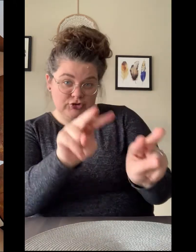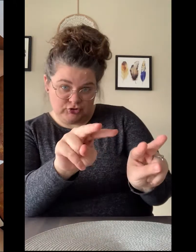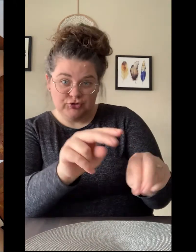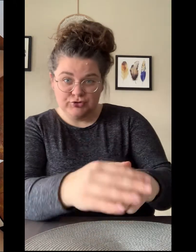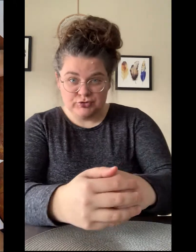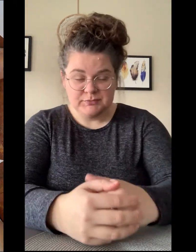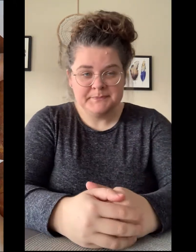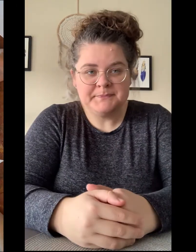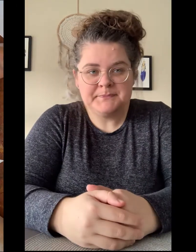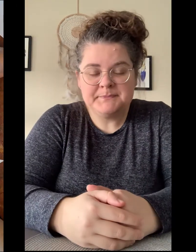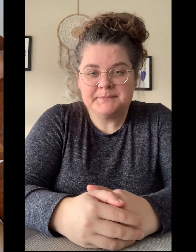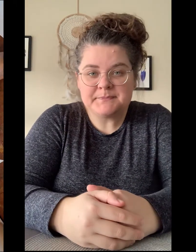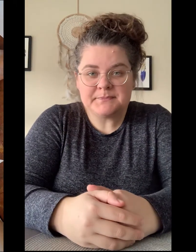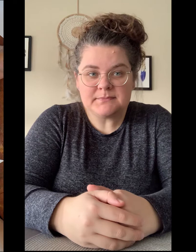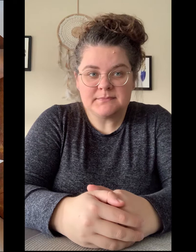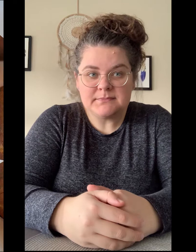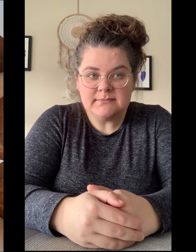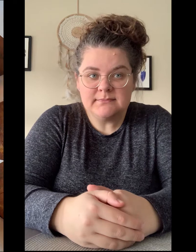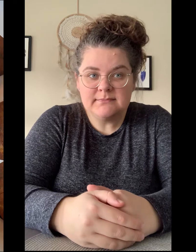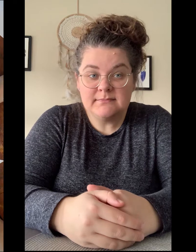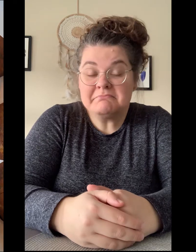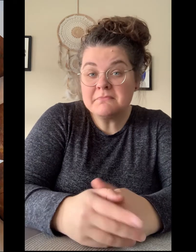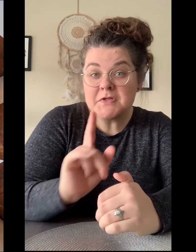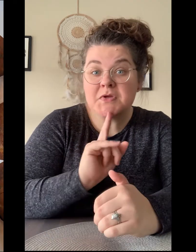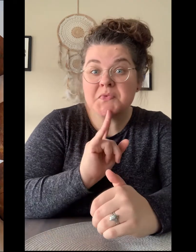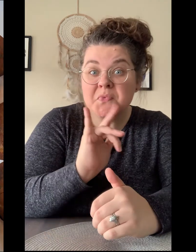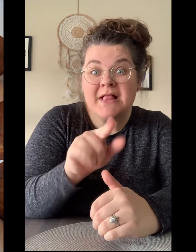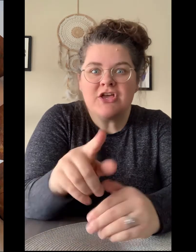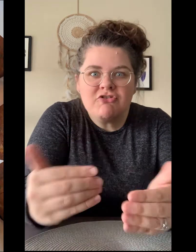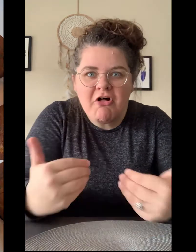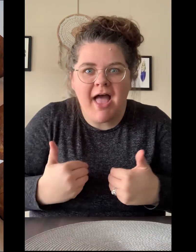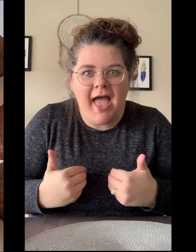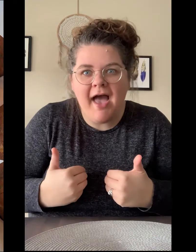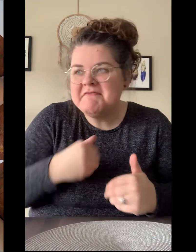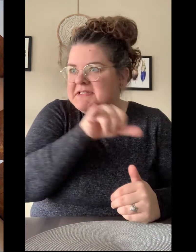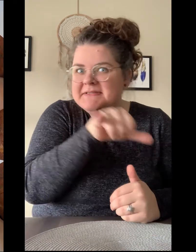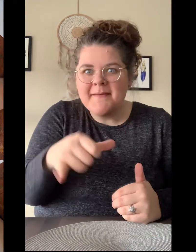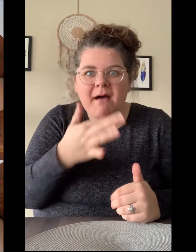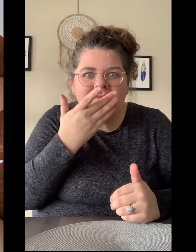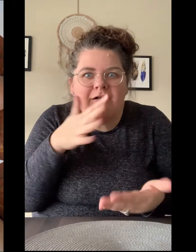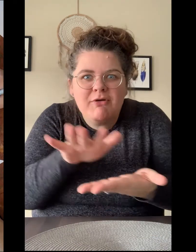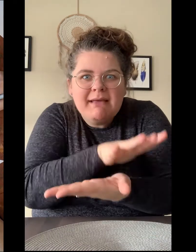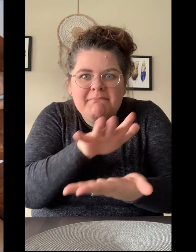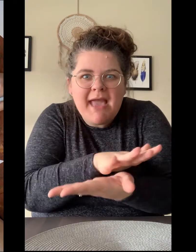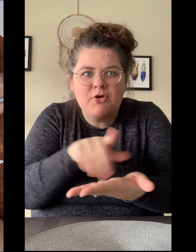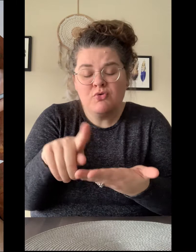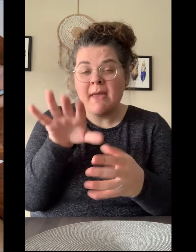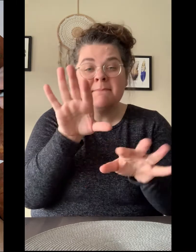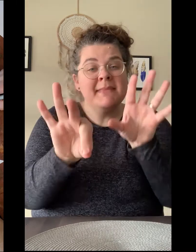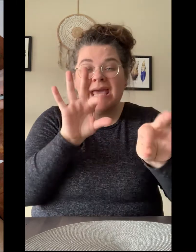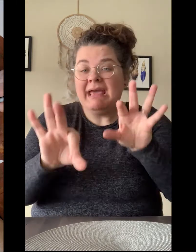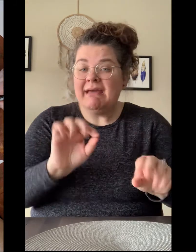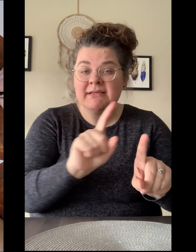you'll have basically a coloring page that you just can pick whatever colors you want